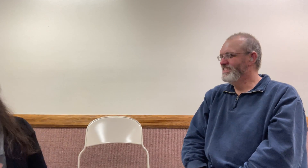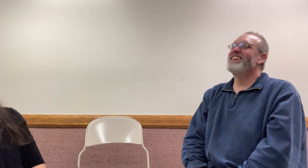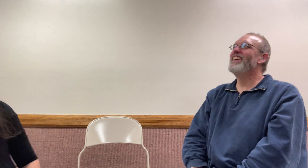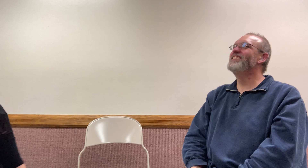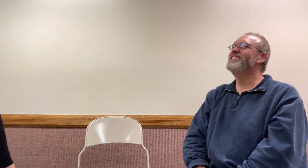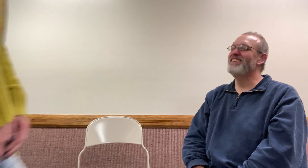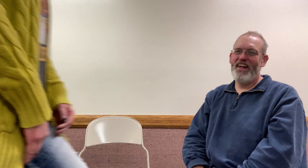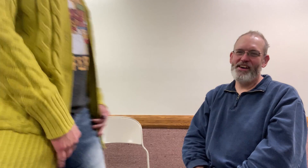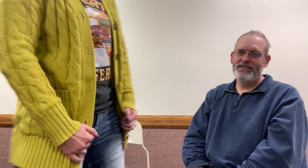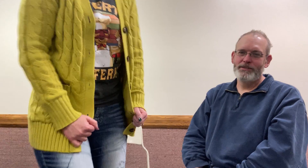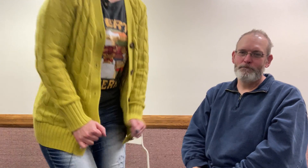people and cool stuff.